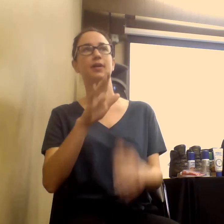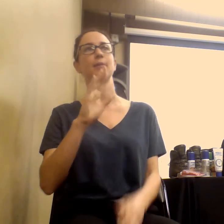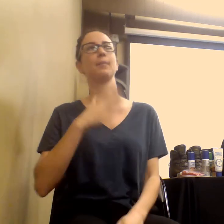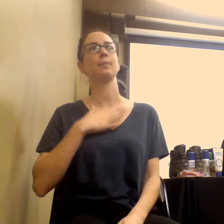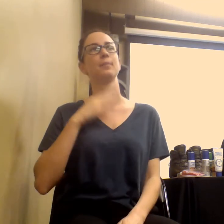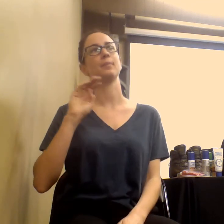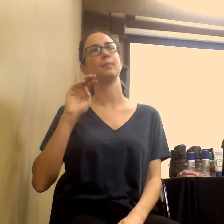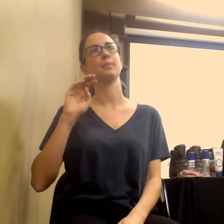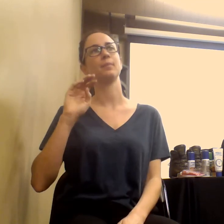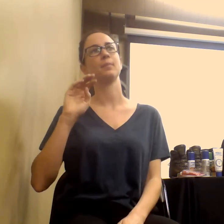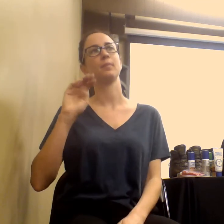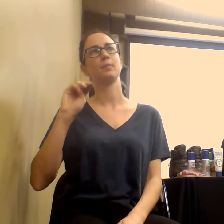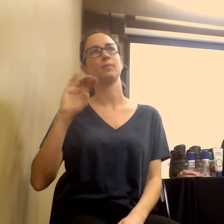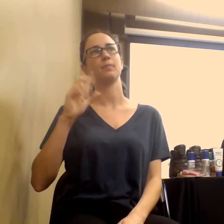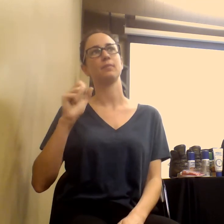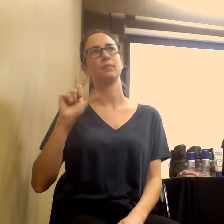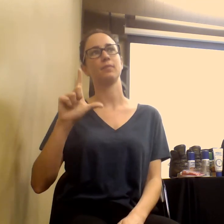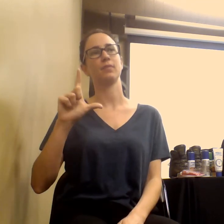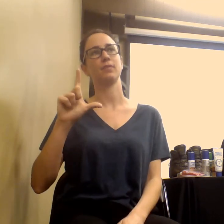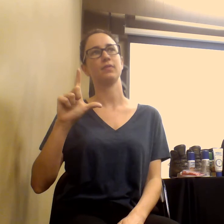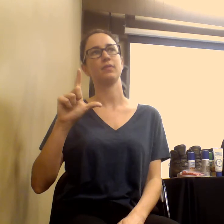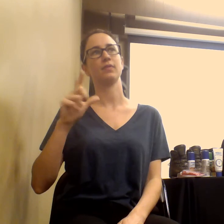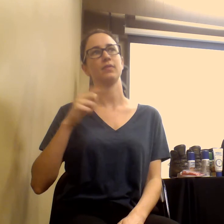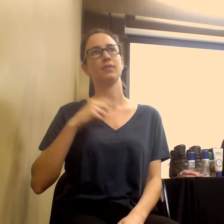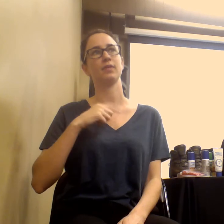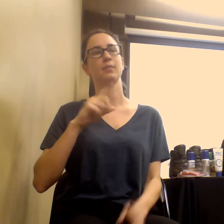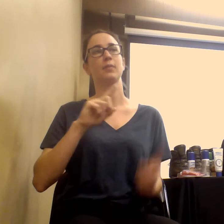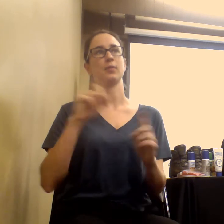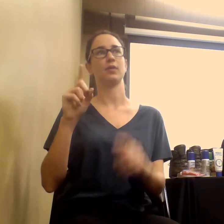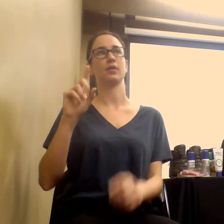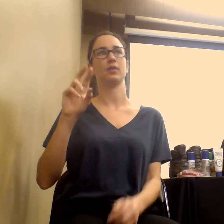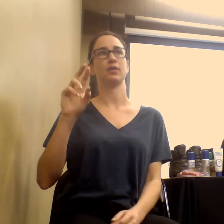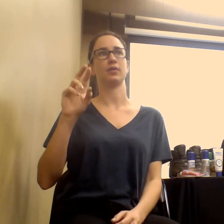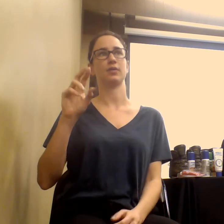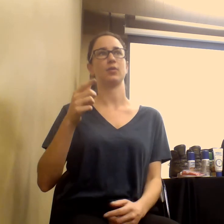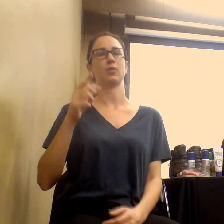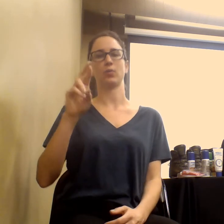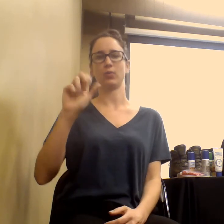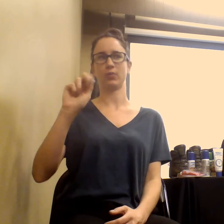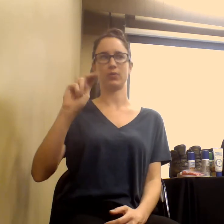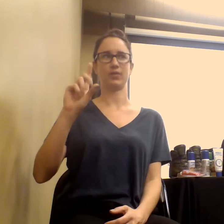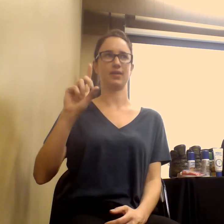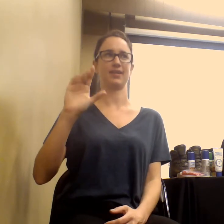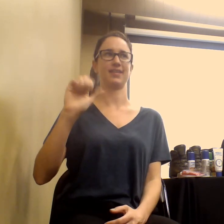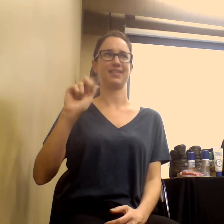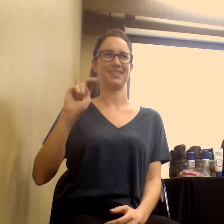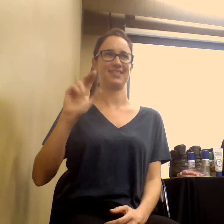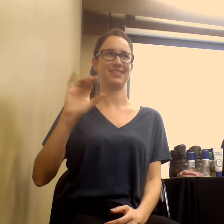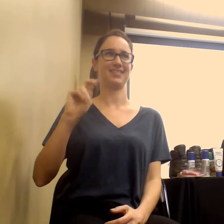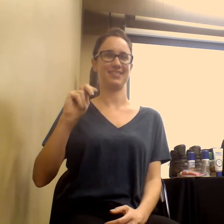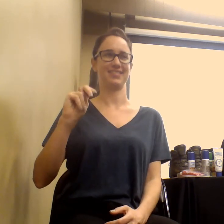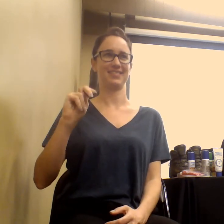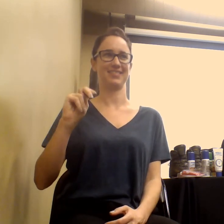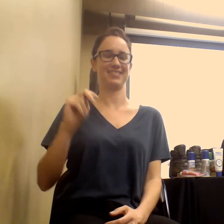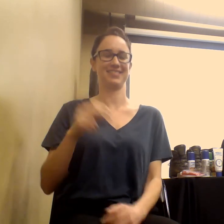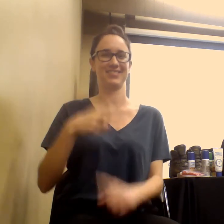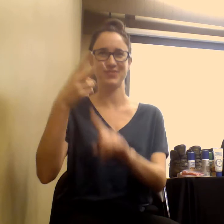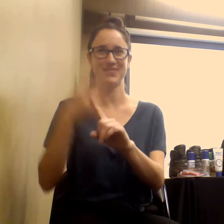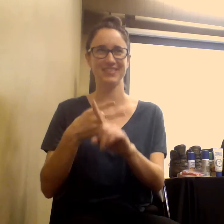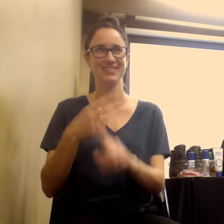came because I'm returning to the Grand Canyon. Okay. In a couple of months. The last time I